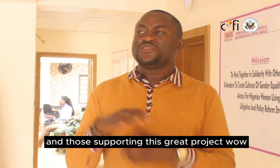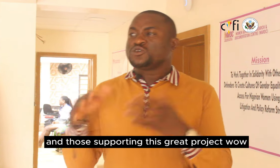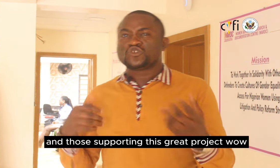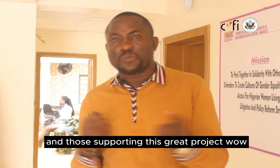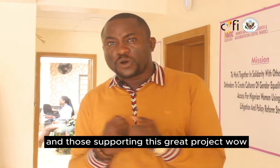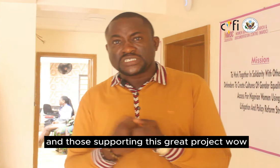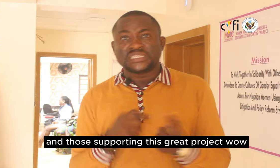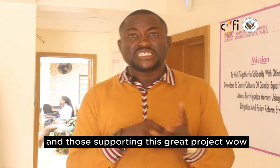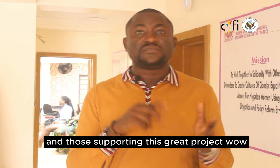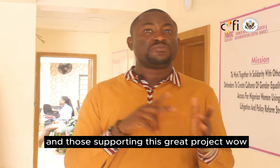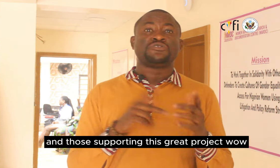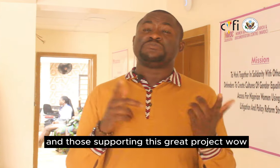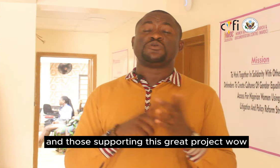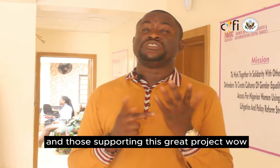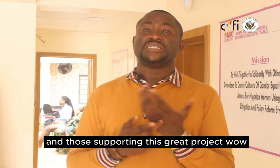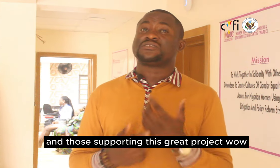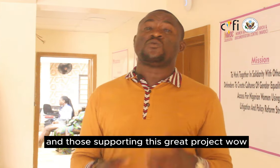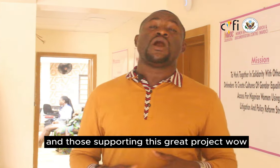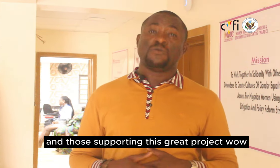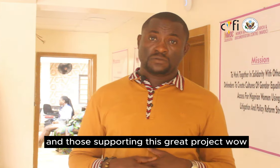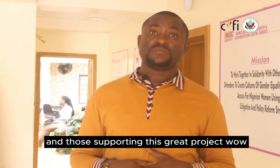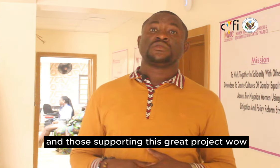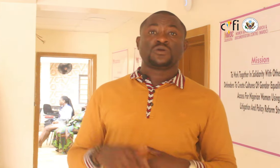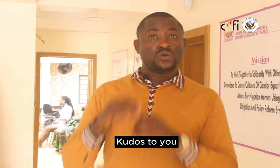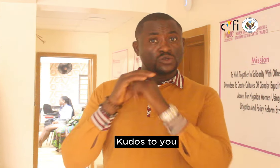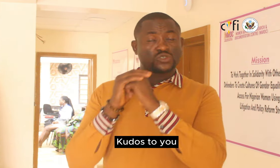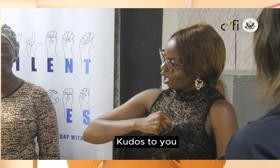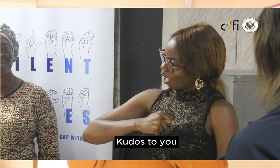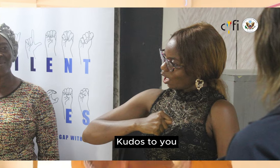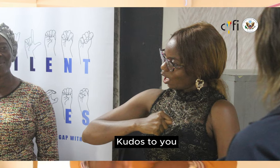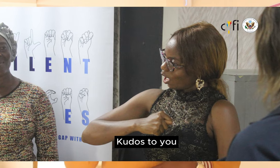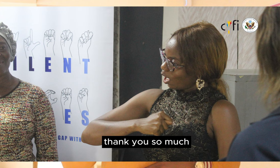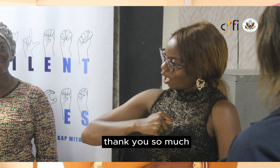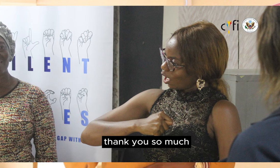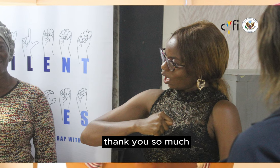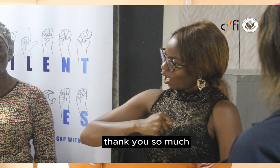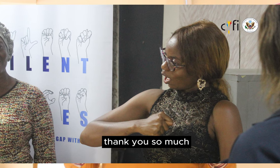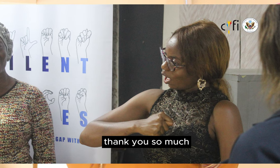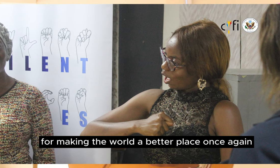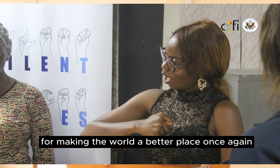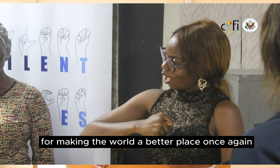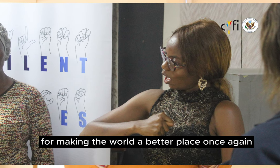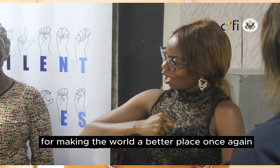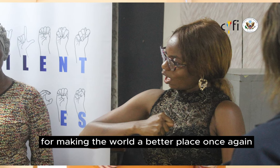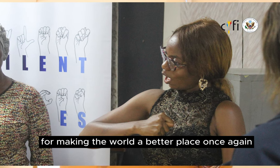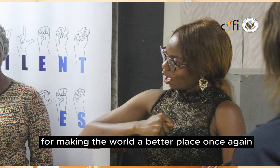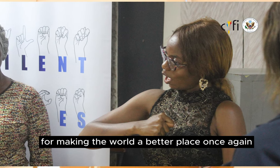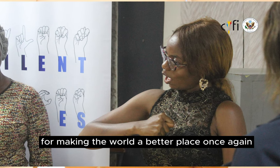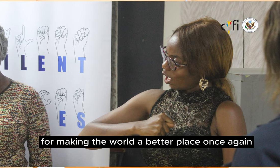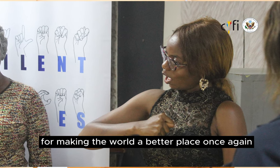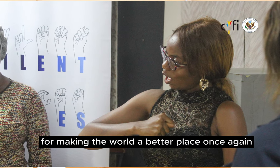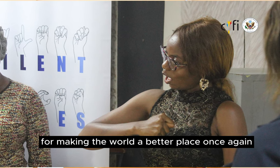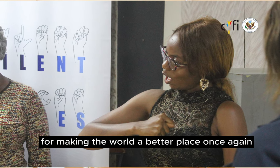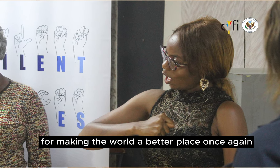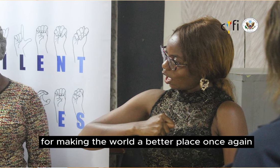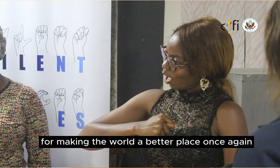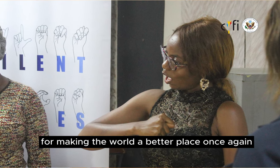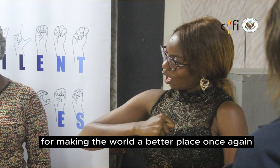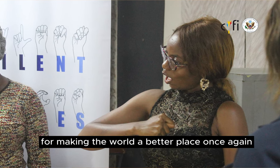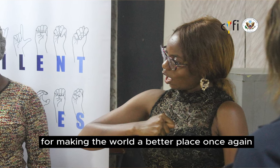those supporting this great project. Wow, kudos to you. Thank you so much for making the world a better place